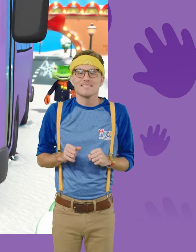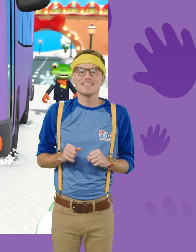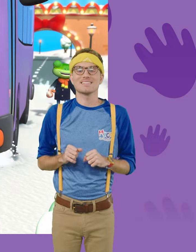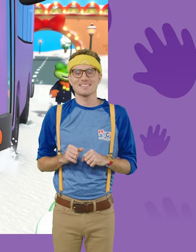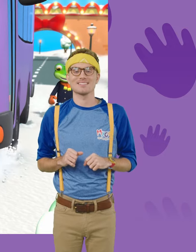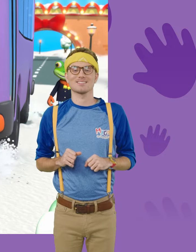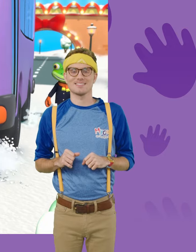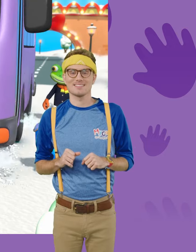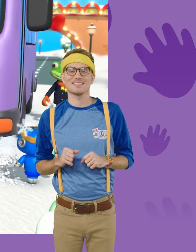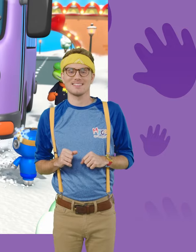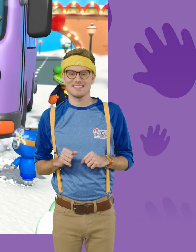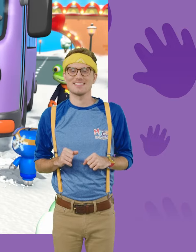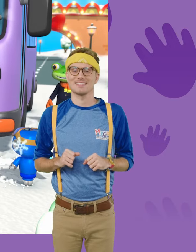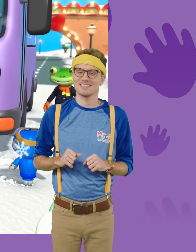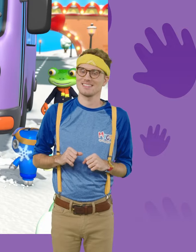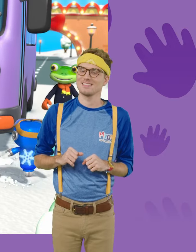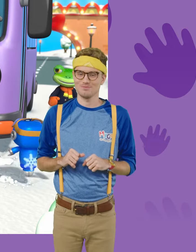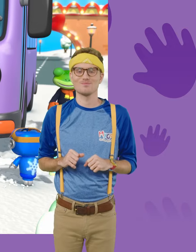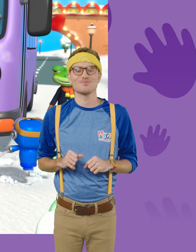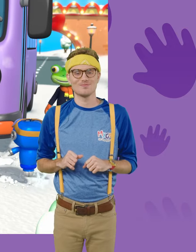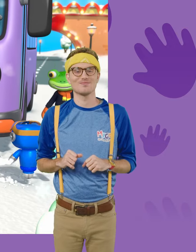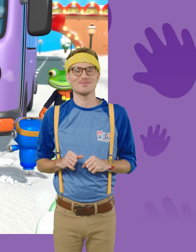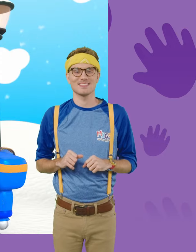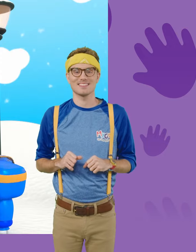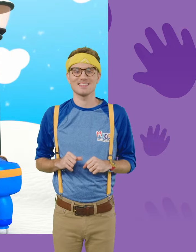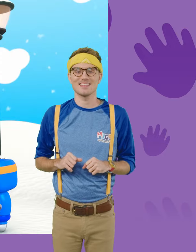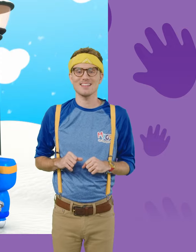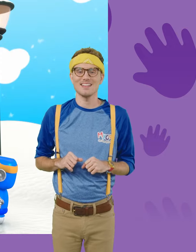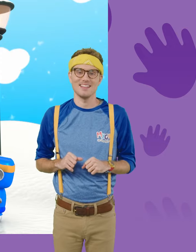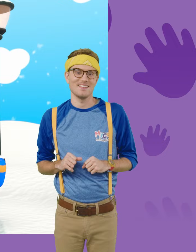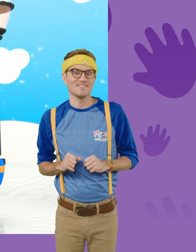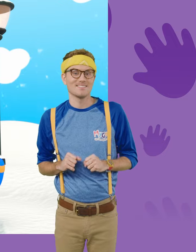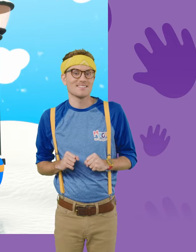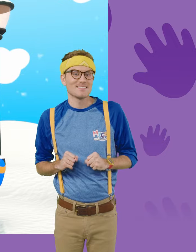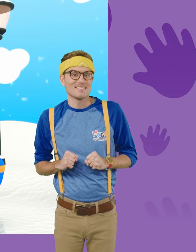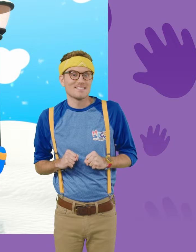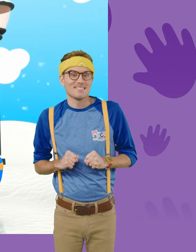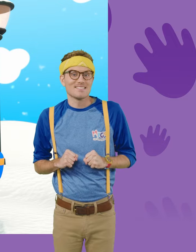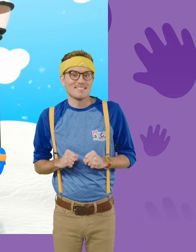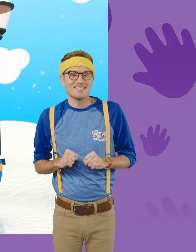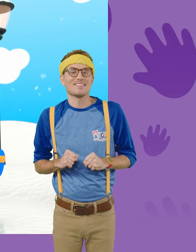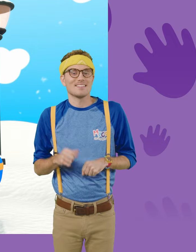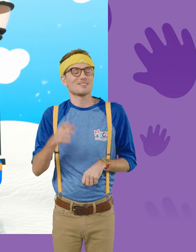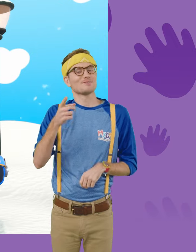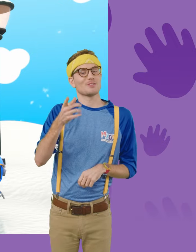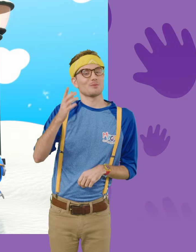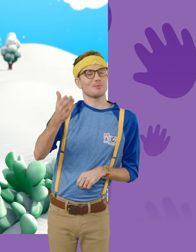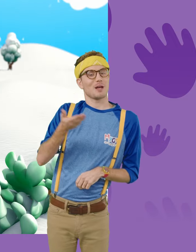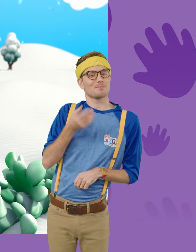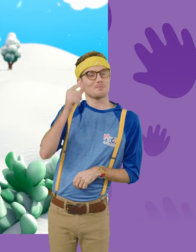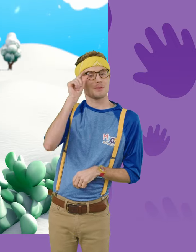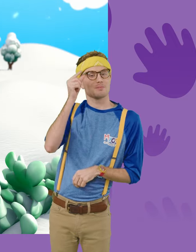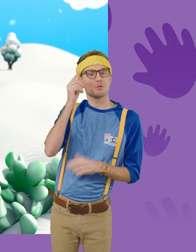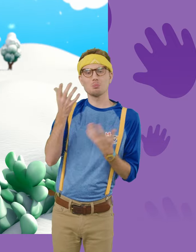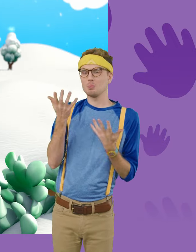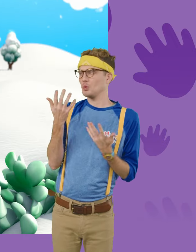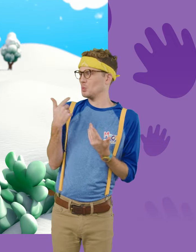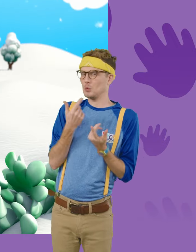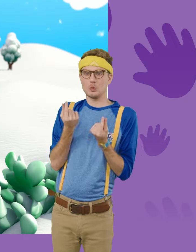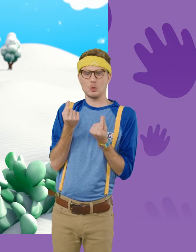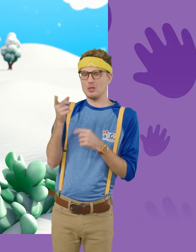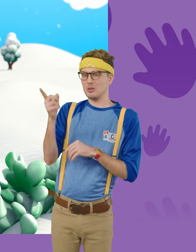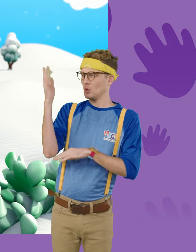Hee hee! You're welcome, Bobby. But what are we